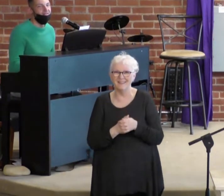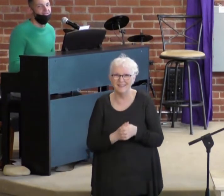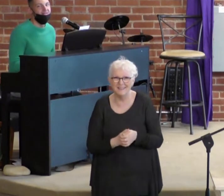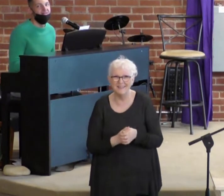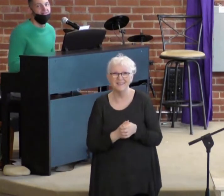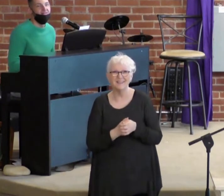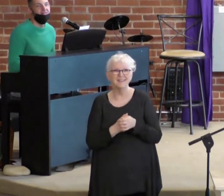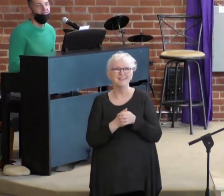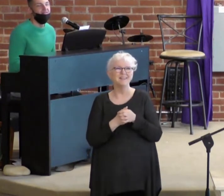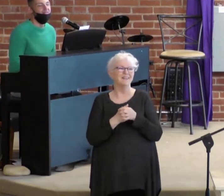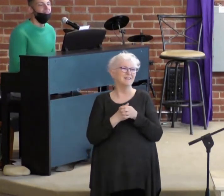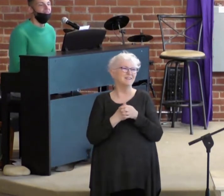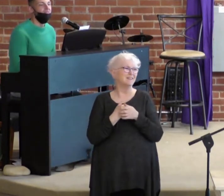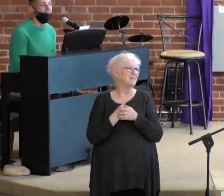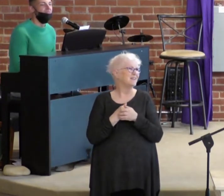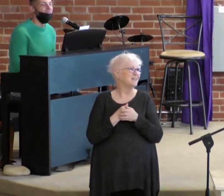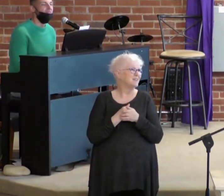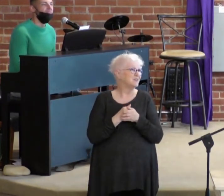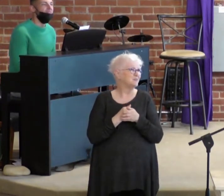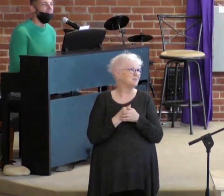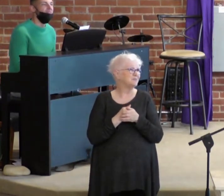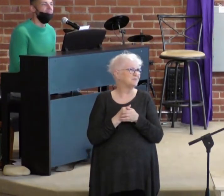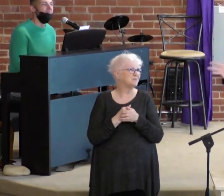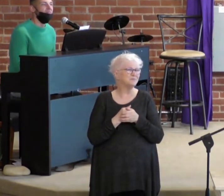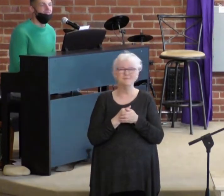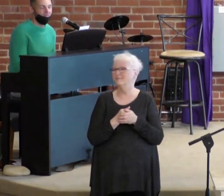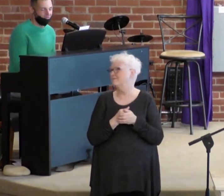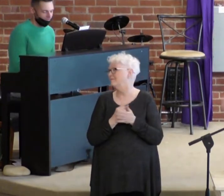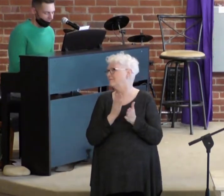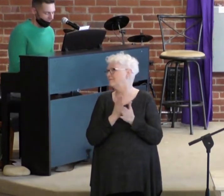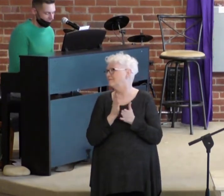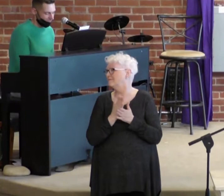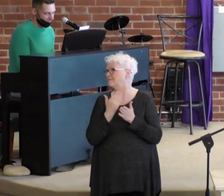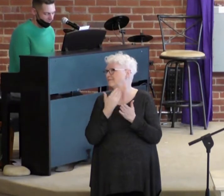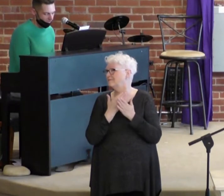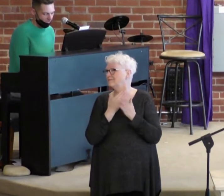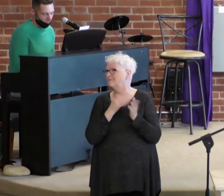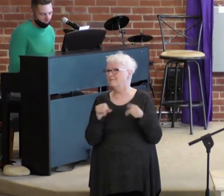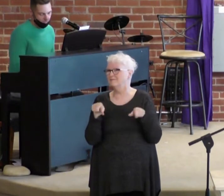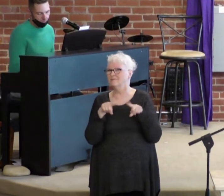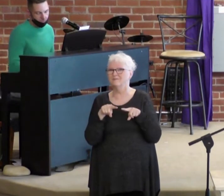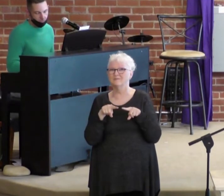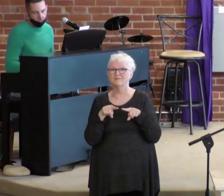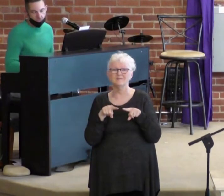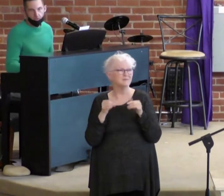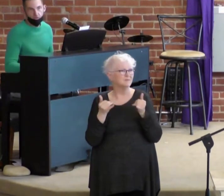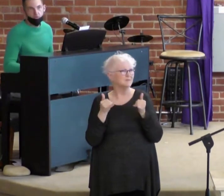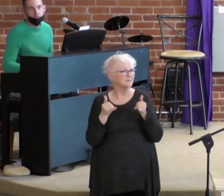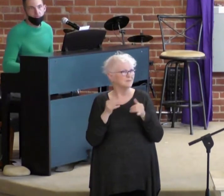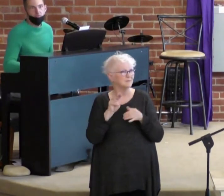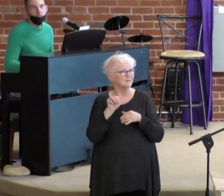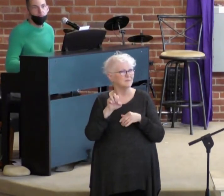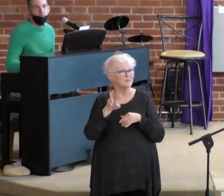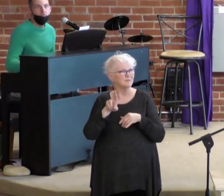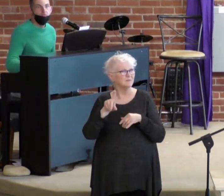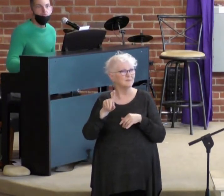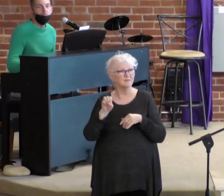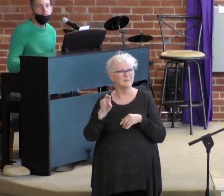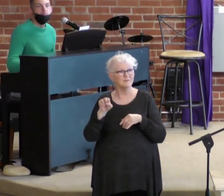Okay. All right, Jimmy, thank you. It's good to see all of you again. Like I said, Marlene, it's good to see you back